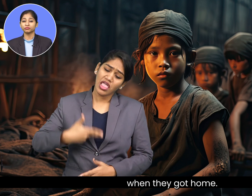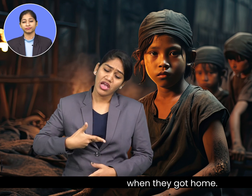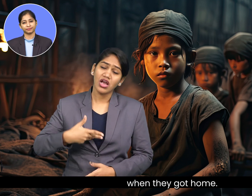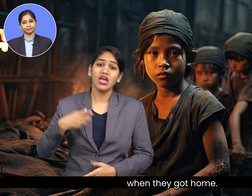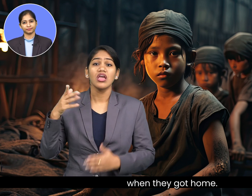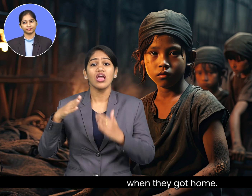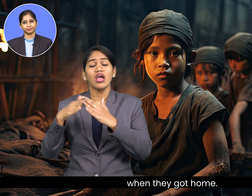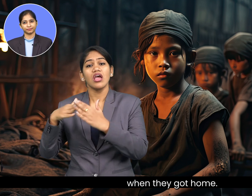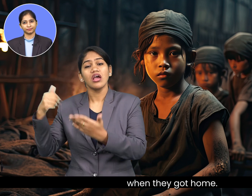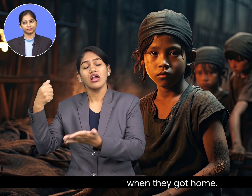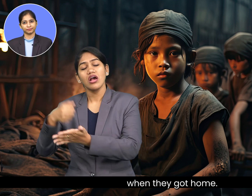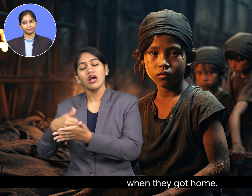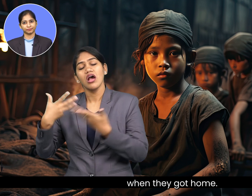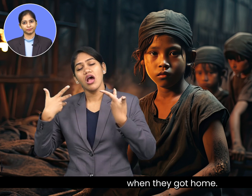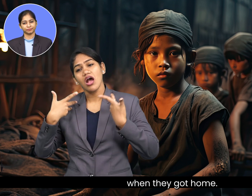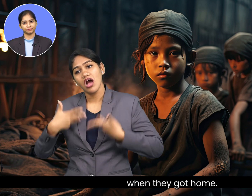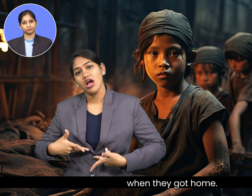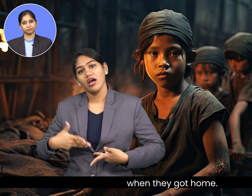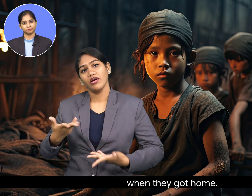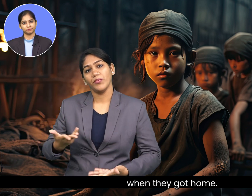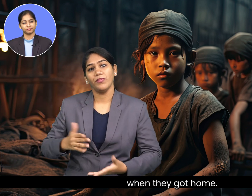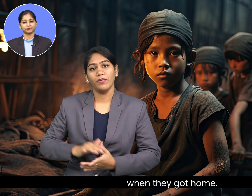home.